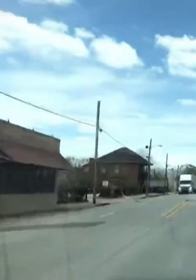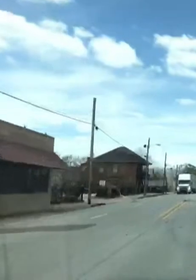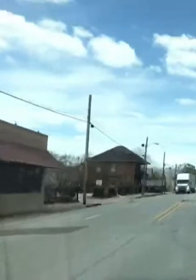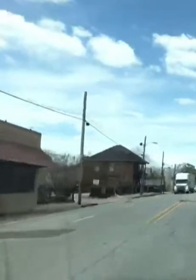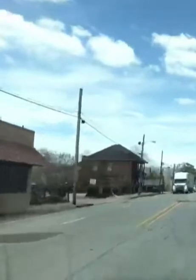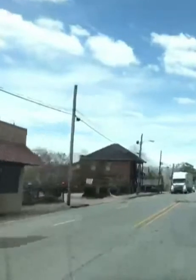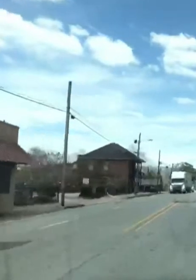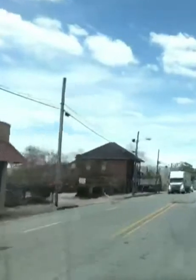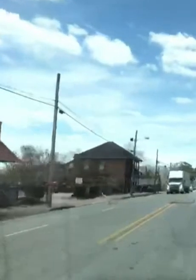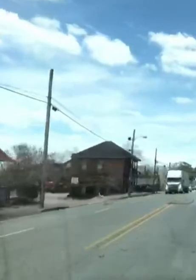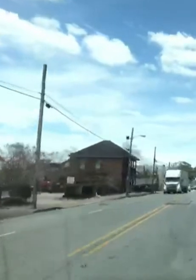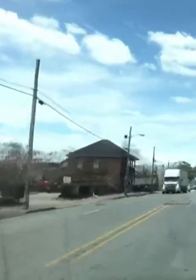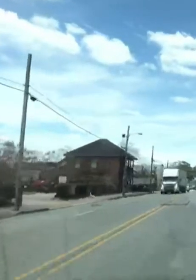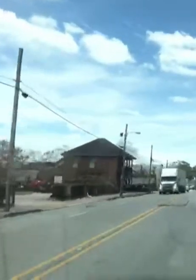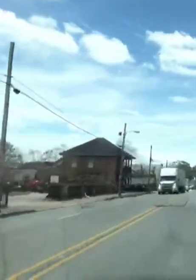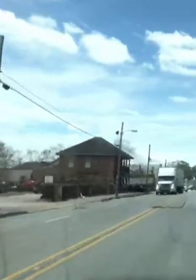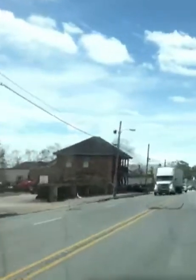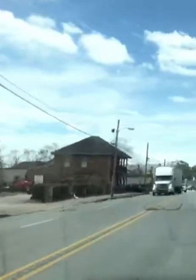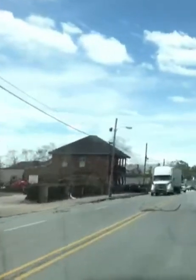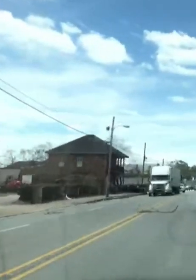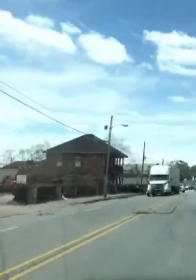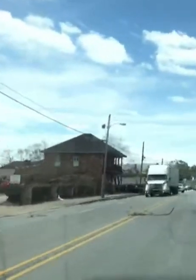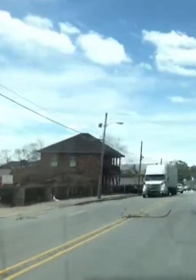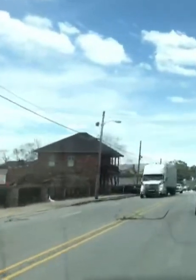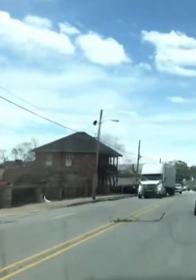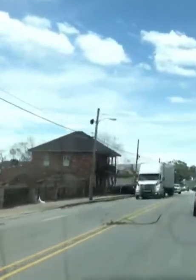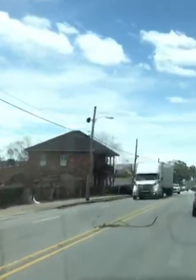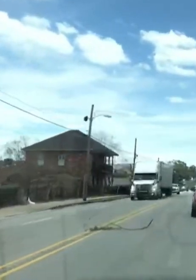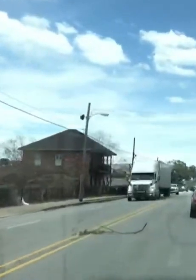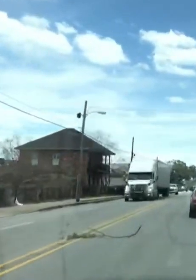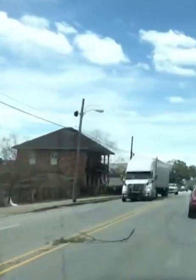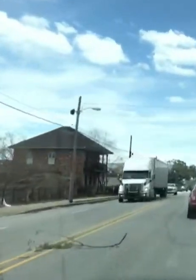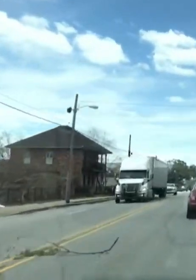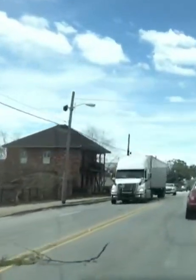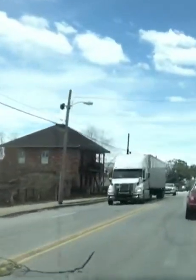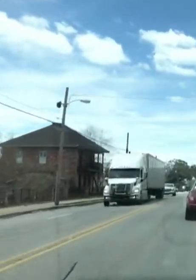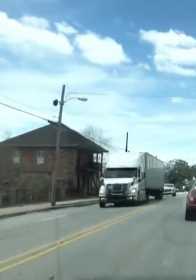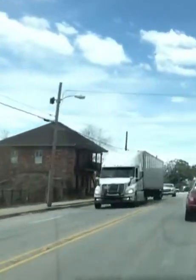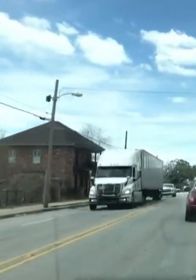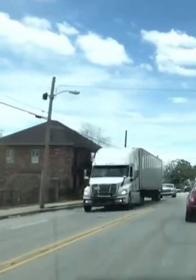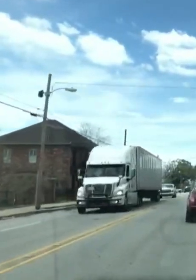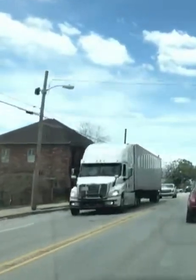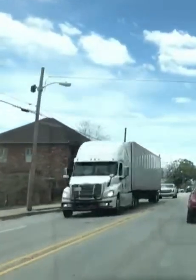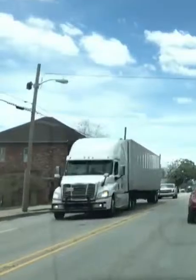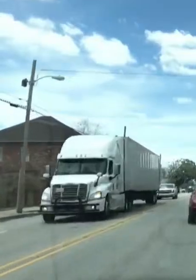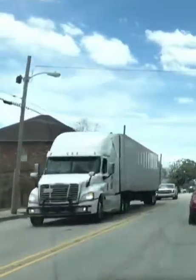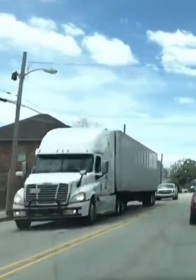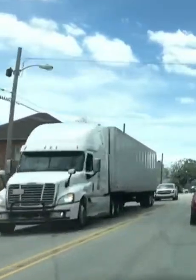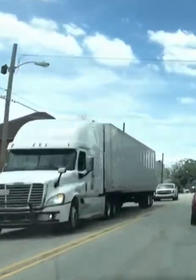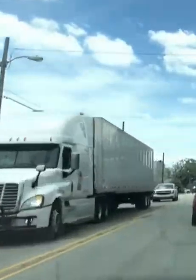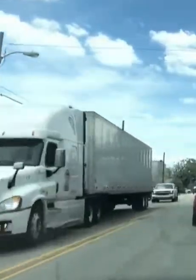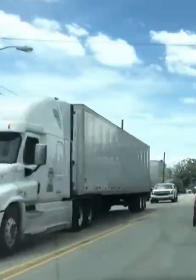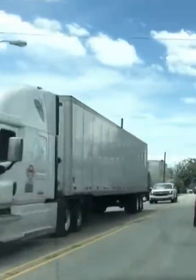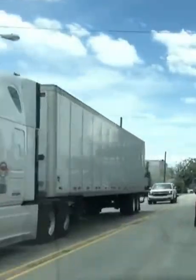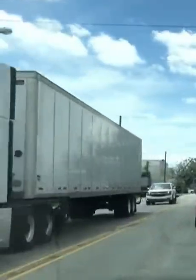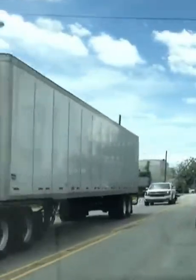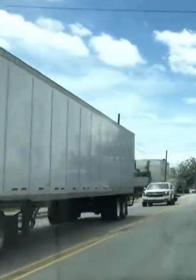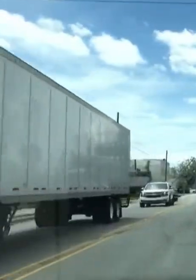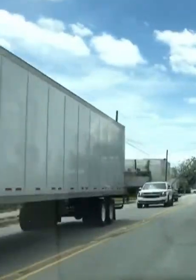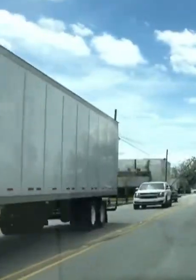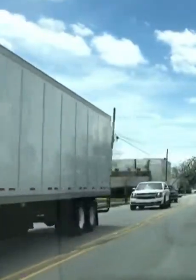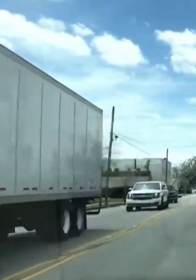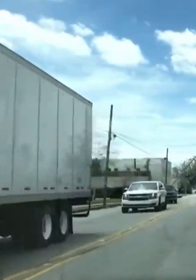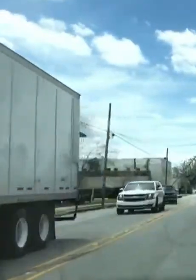We'll run out the storm on the backside of that main highway because it was a tremendous amount of